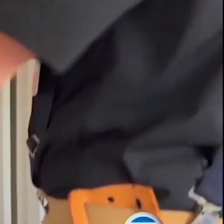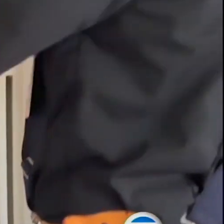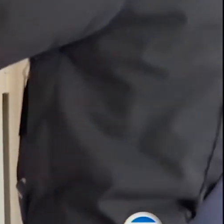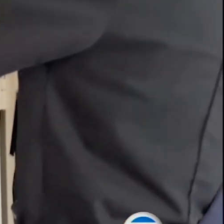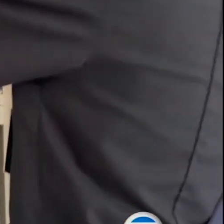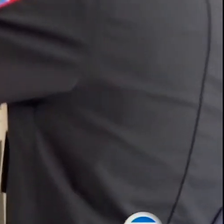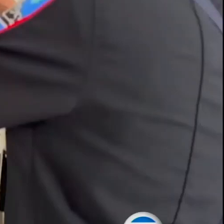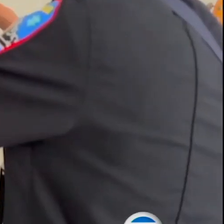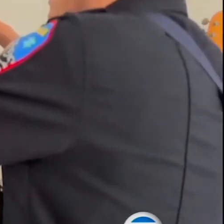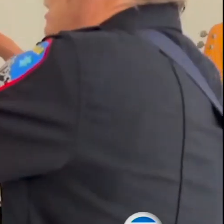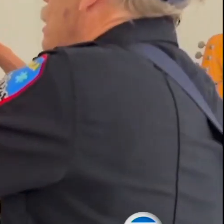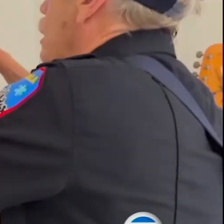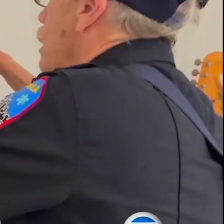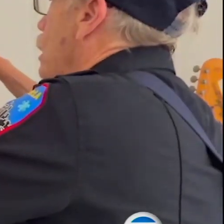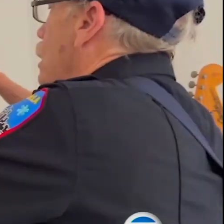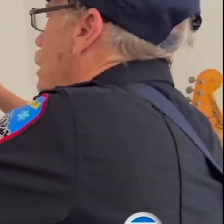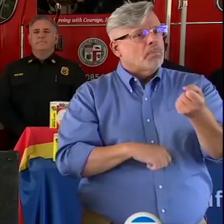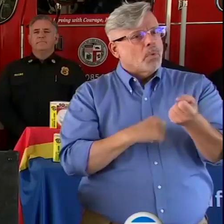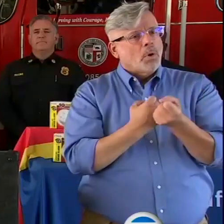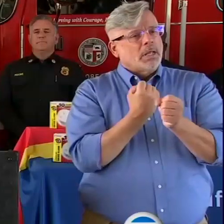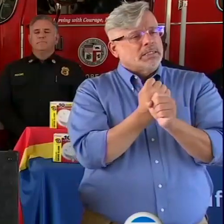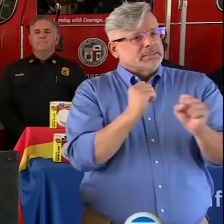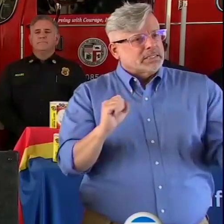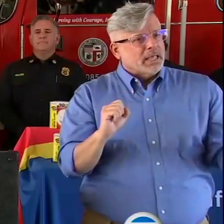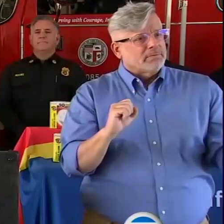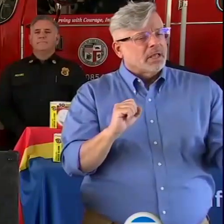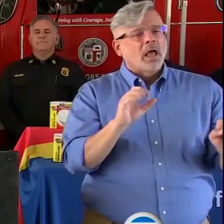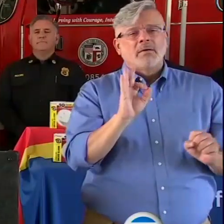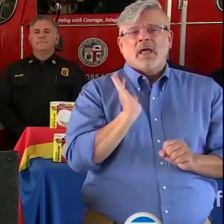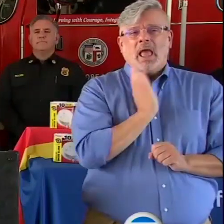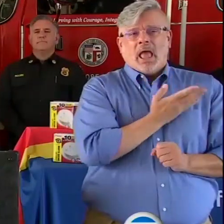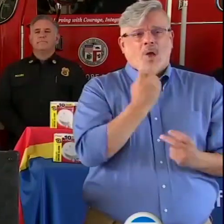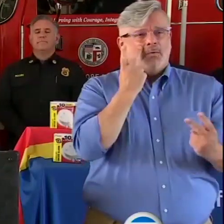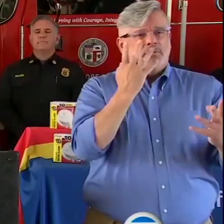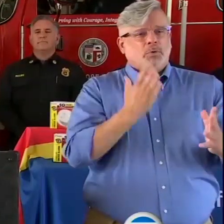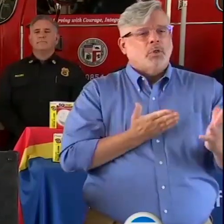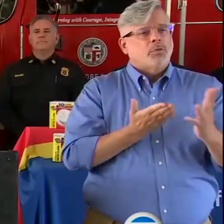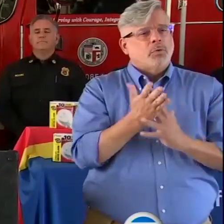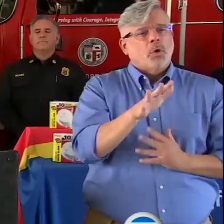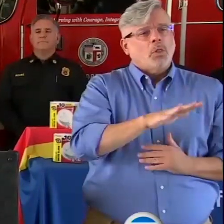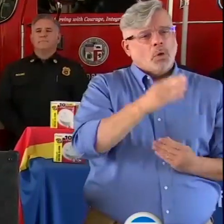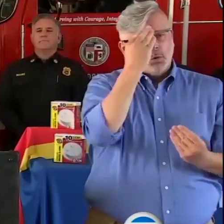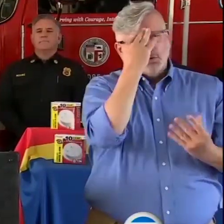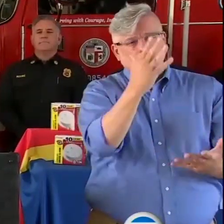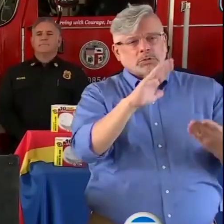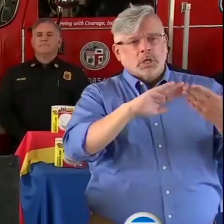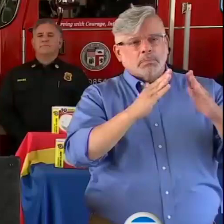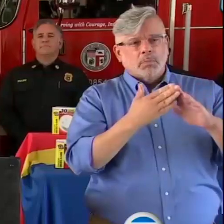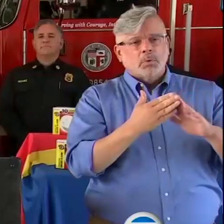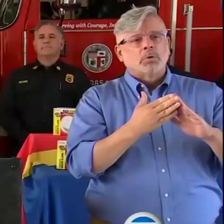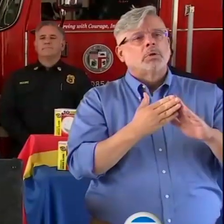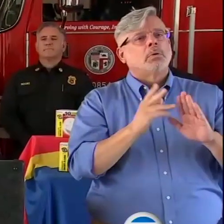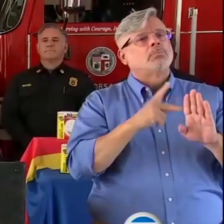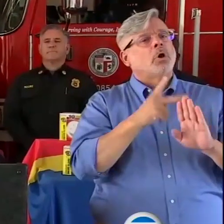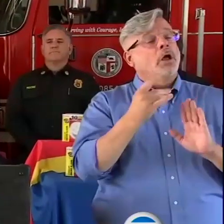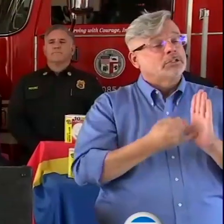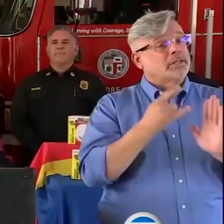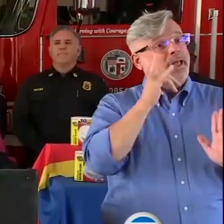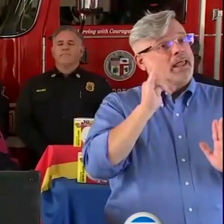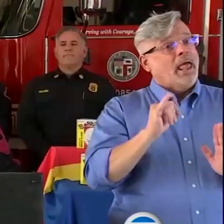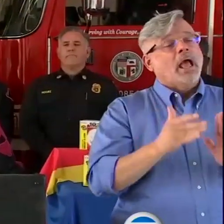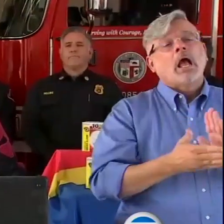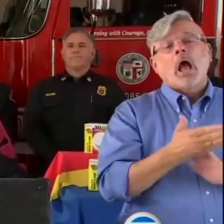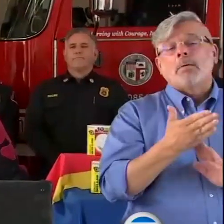time you will have to get out. ABC7 President and General Manager Cheryl Fair also knows how important it is to